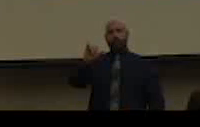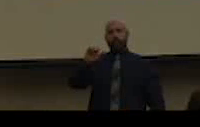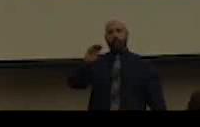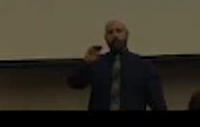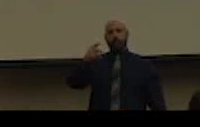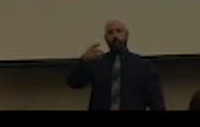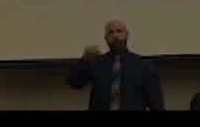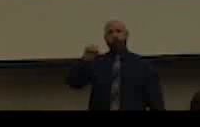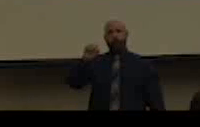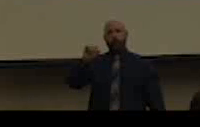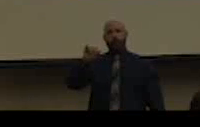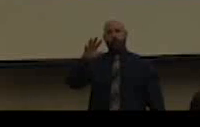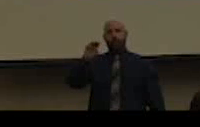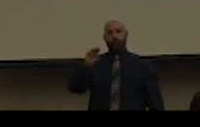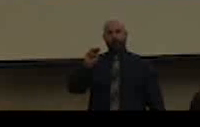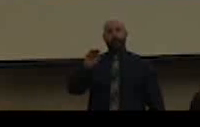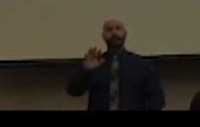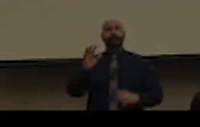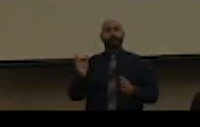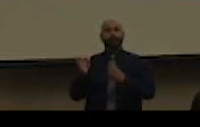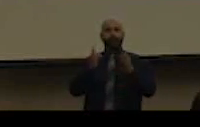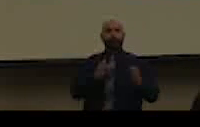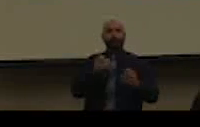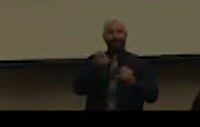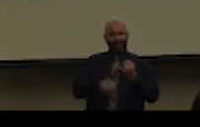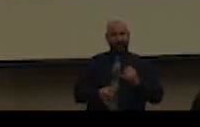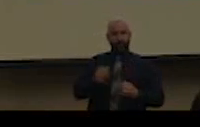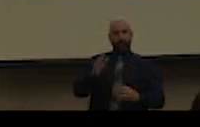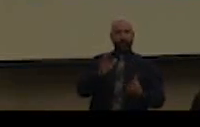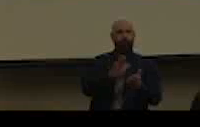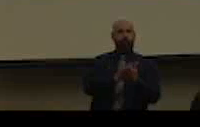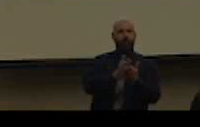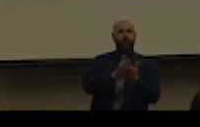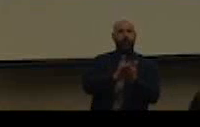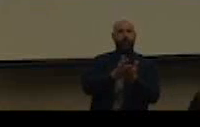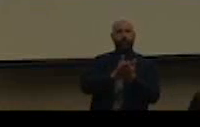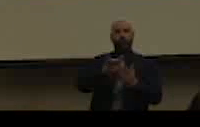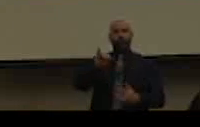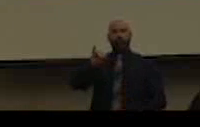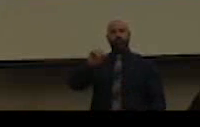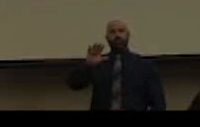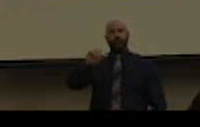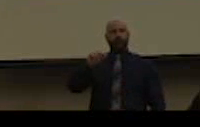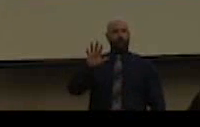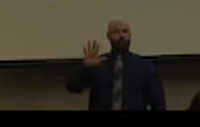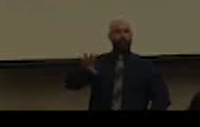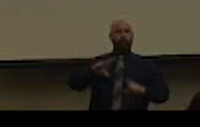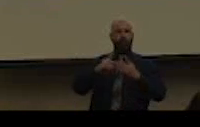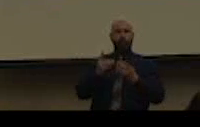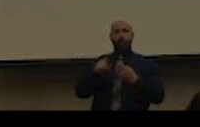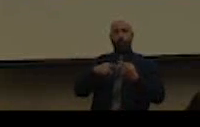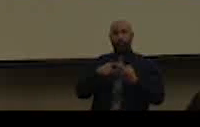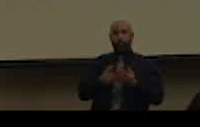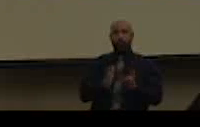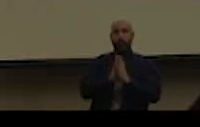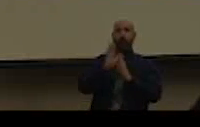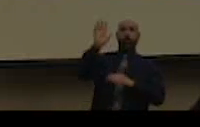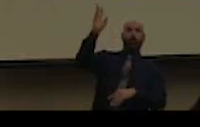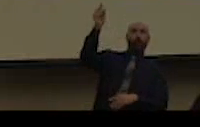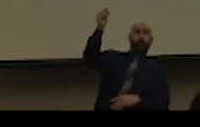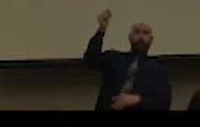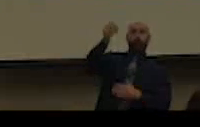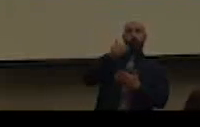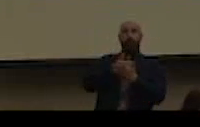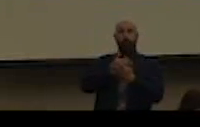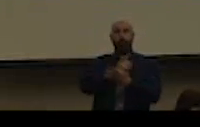do, Jessica, I want to congratulate the department, because when you ask people for money, the next question is going to